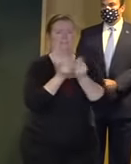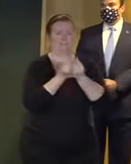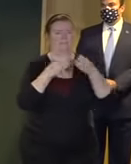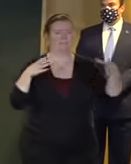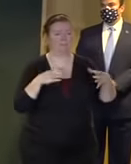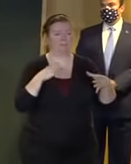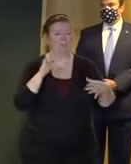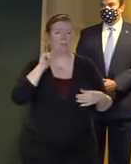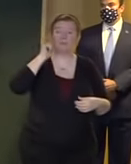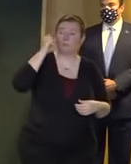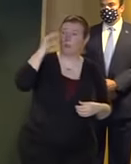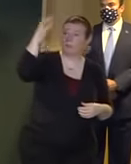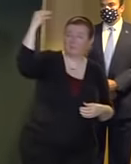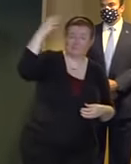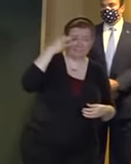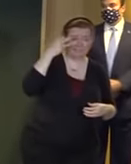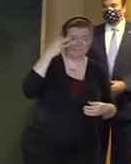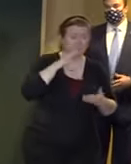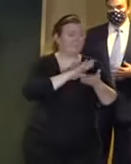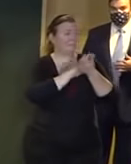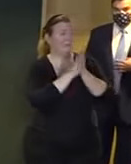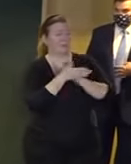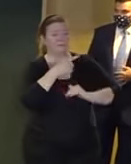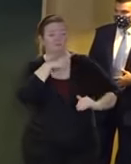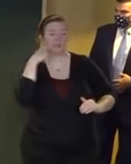is shining we get to dry out a little bit thank you all